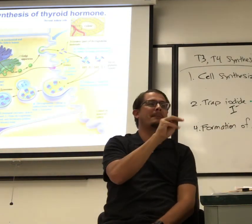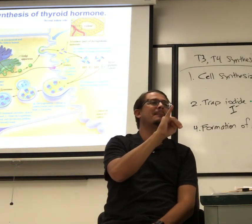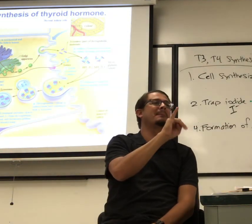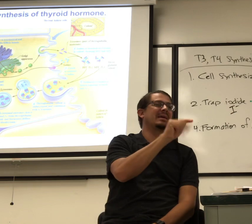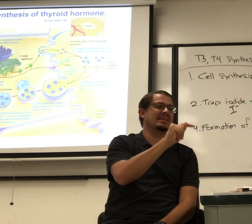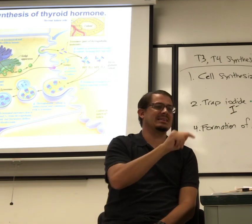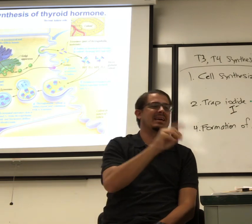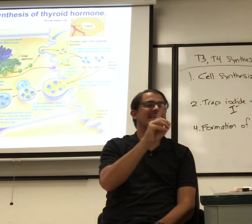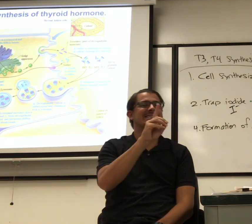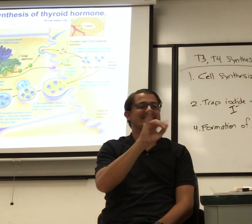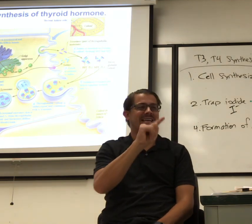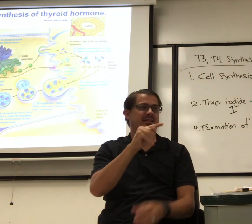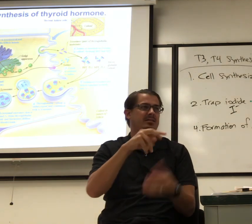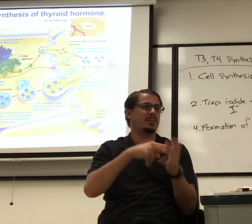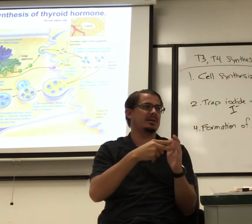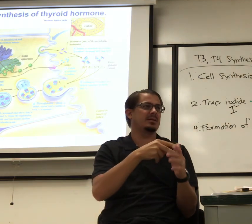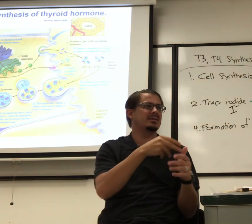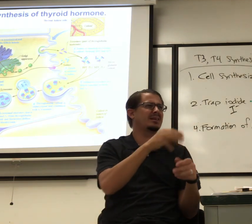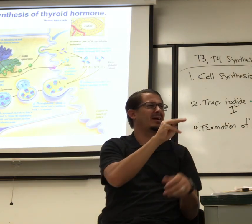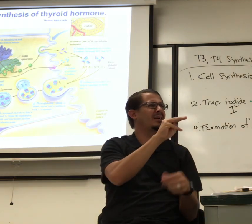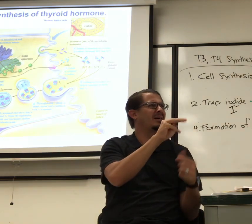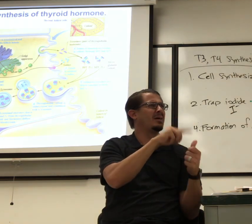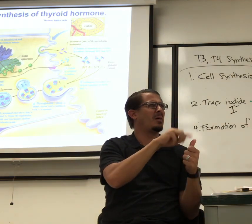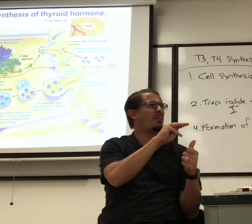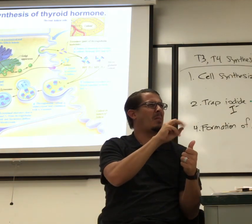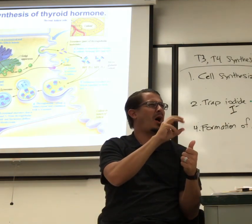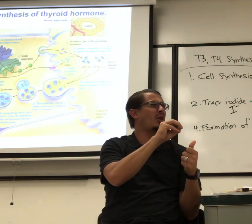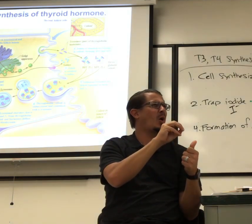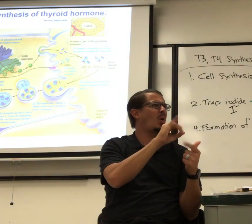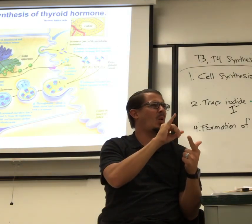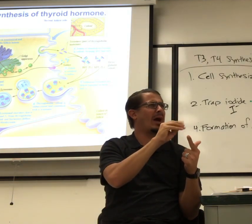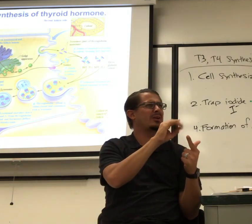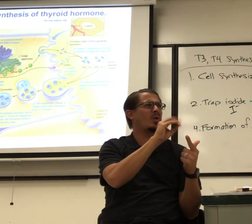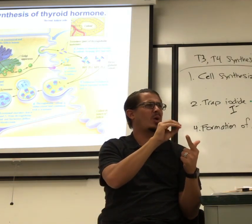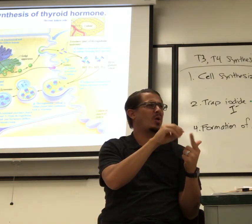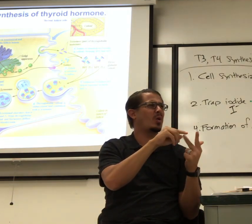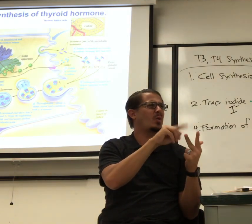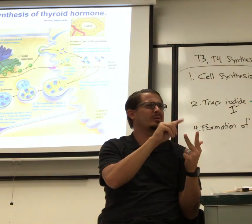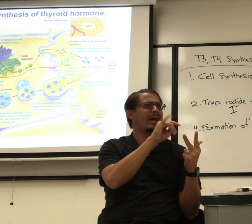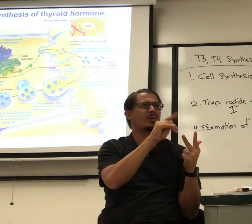MIT and DIT.